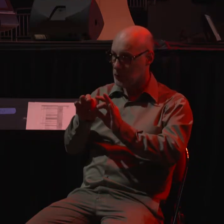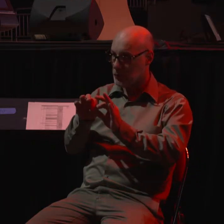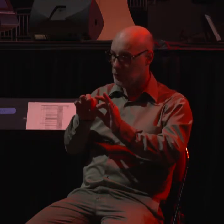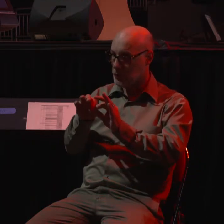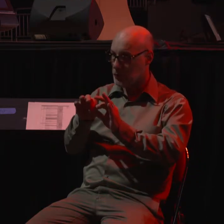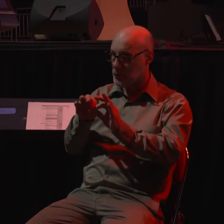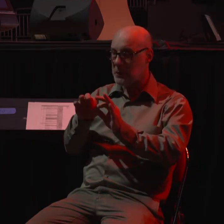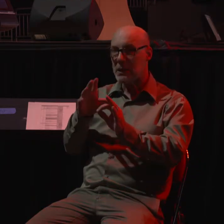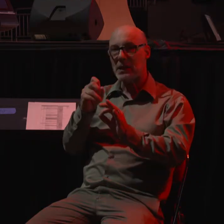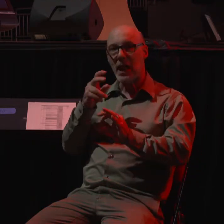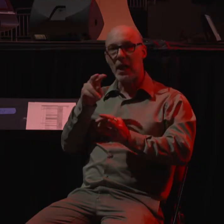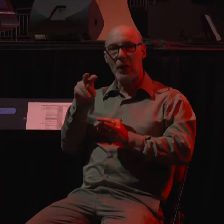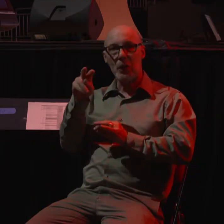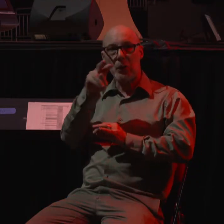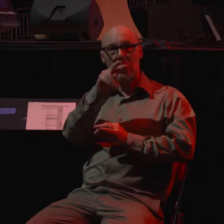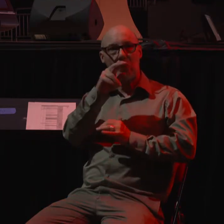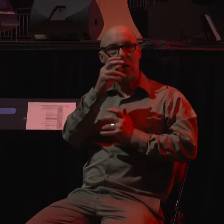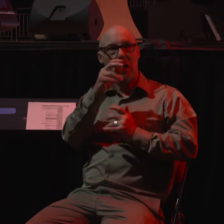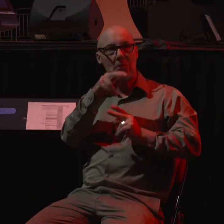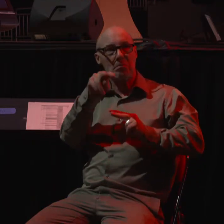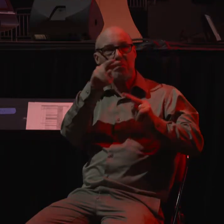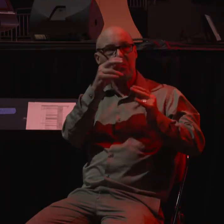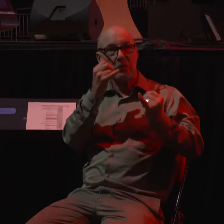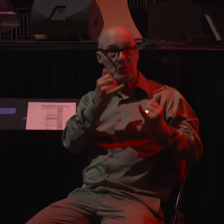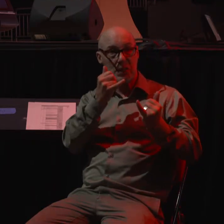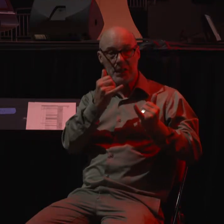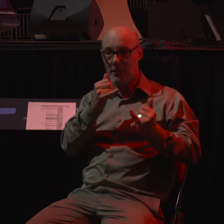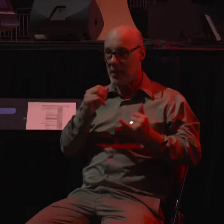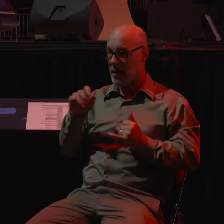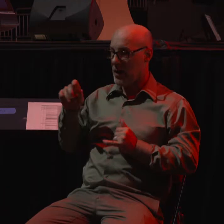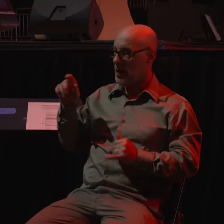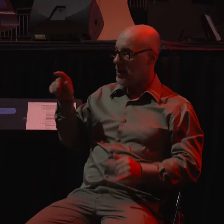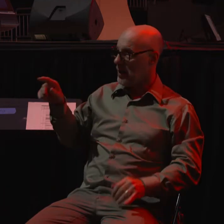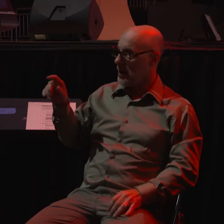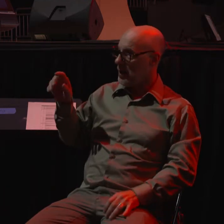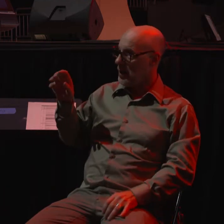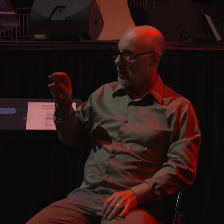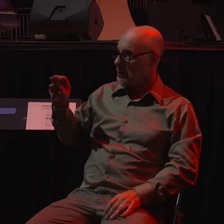today, is that Martin King did